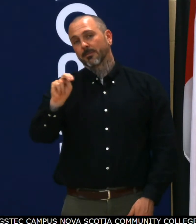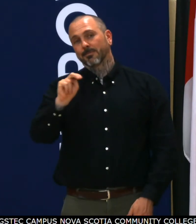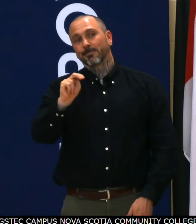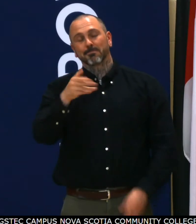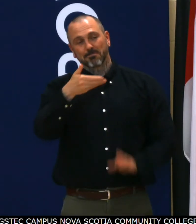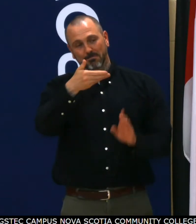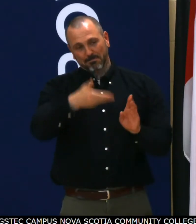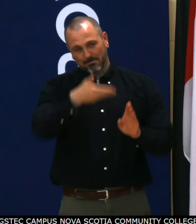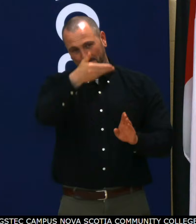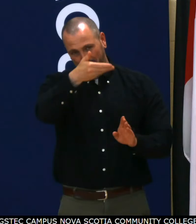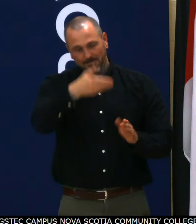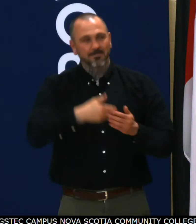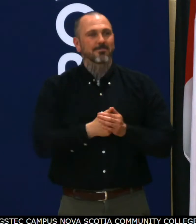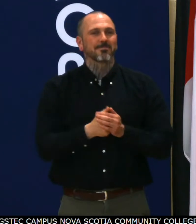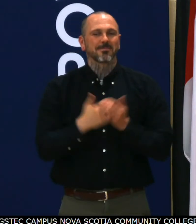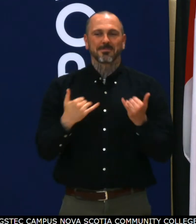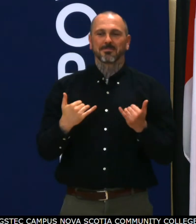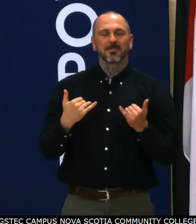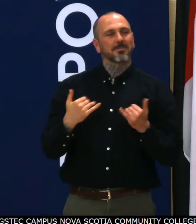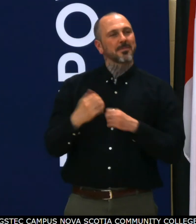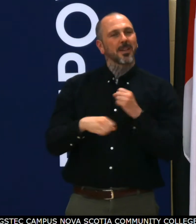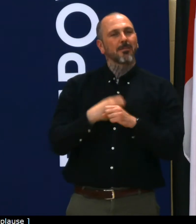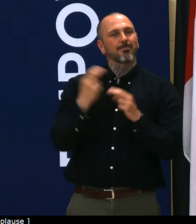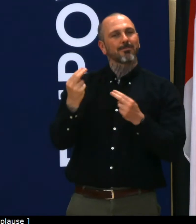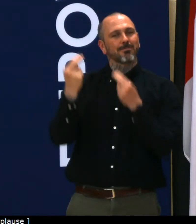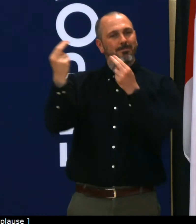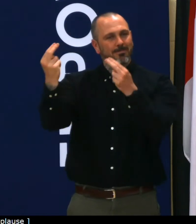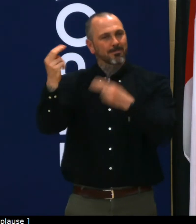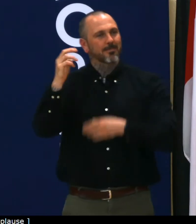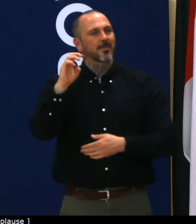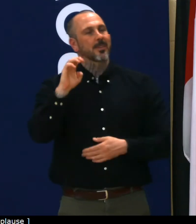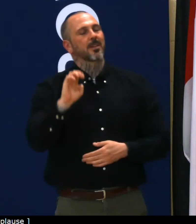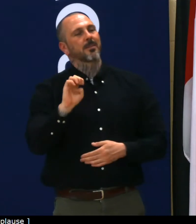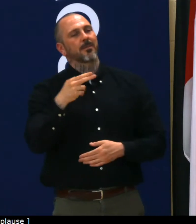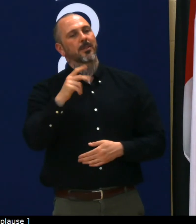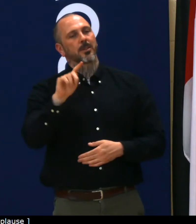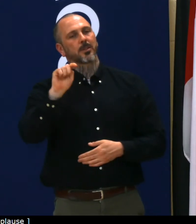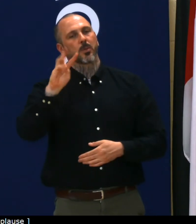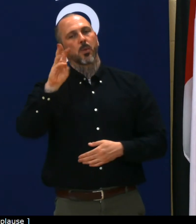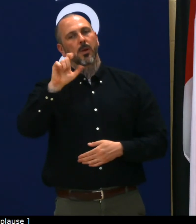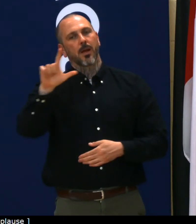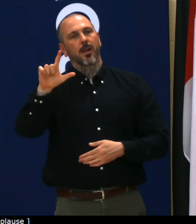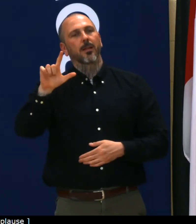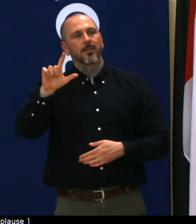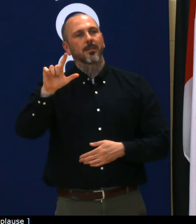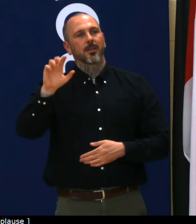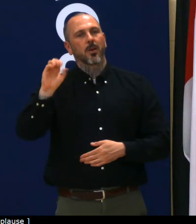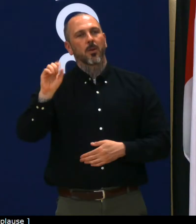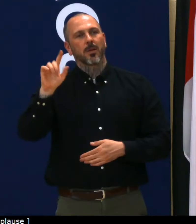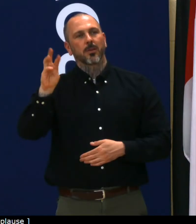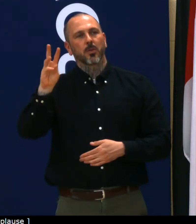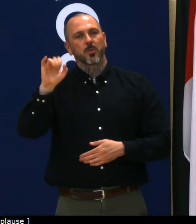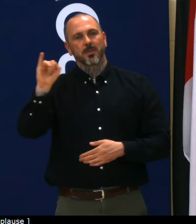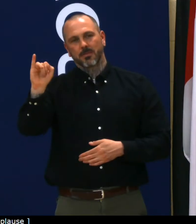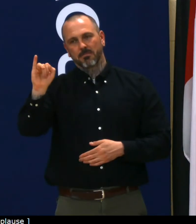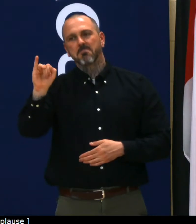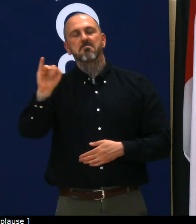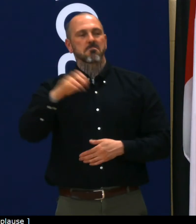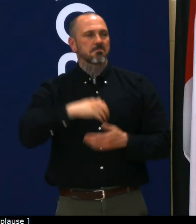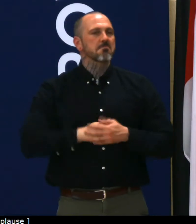was nominated this year as the Kingstec Valedictorian and was chosen to represent